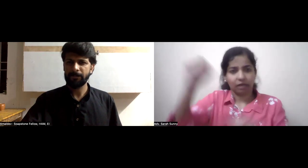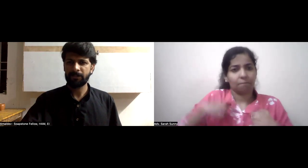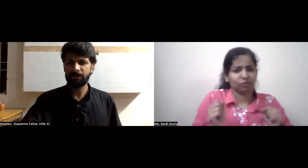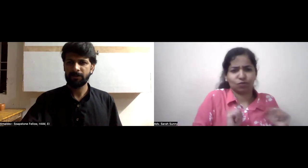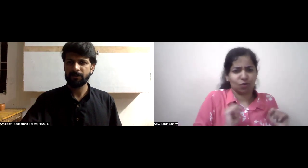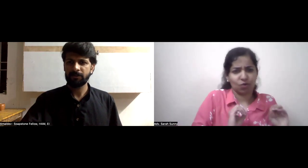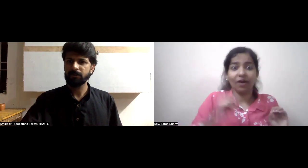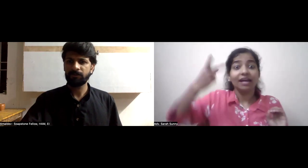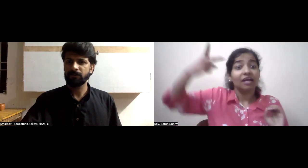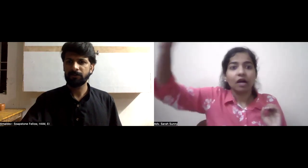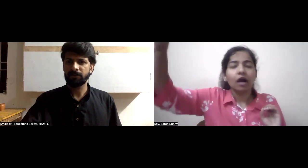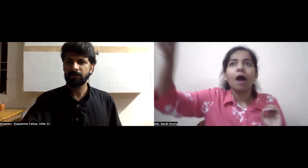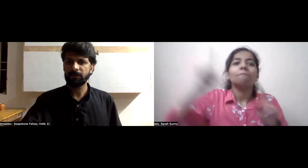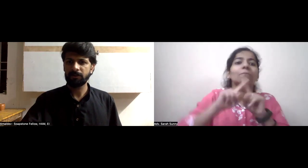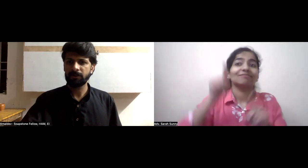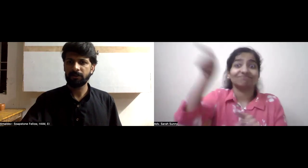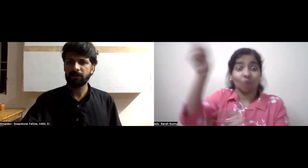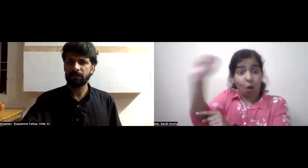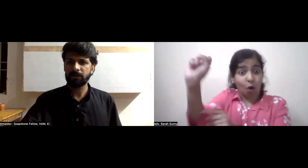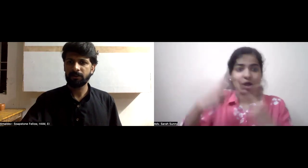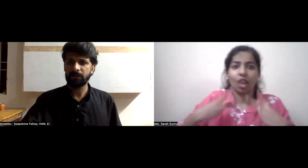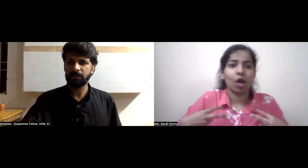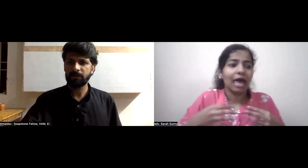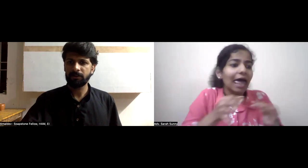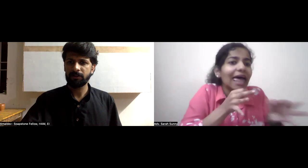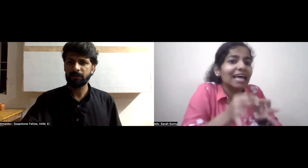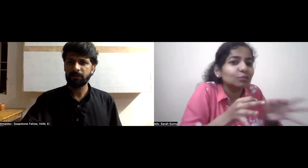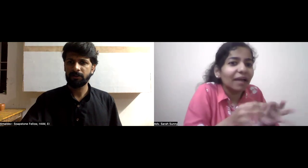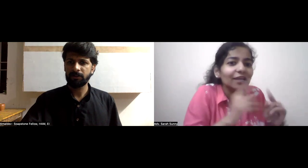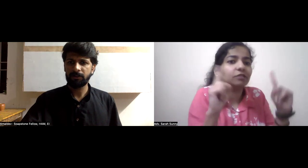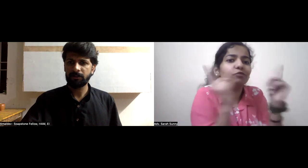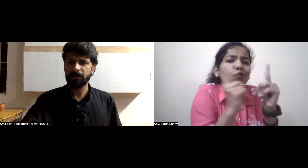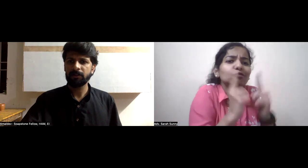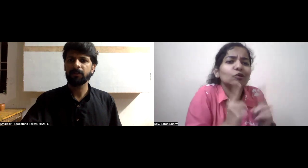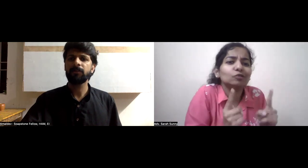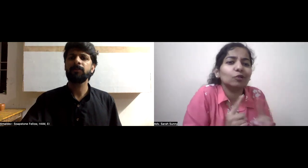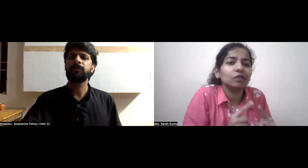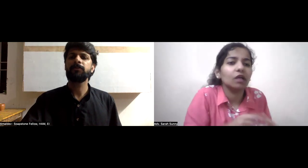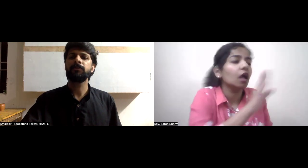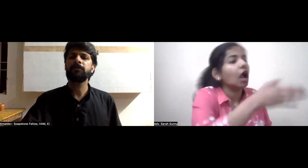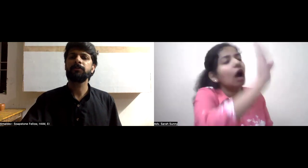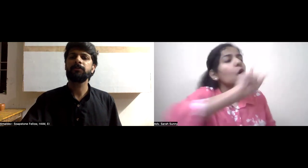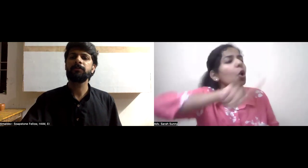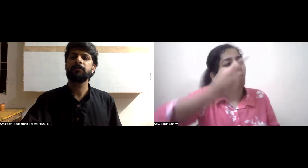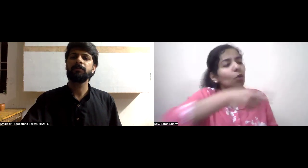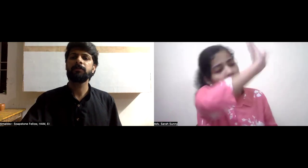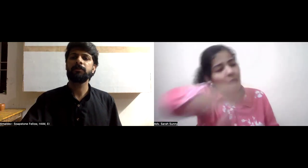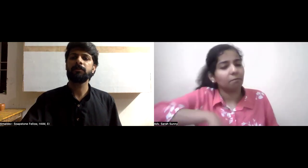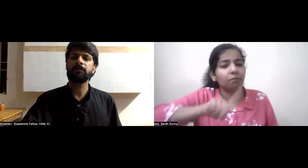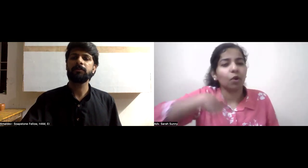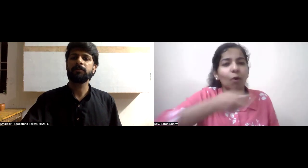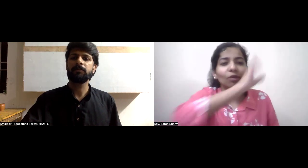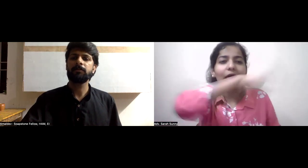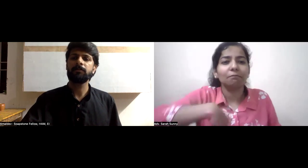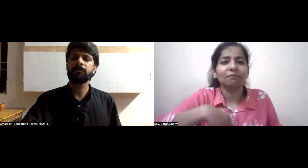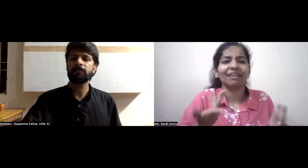file cases, and not with me, but with other lawyers. So those lawyers don't take enough time